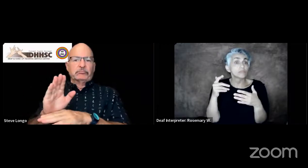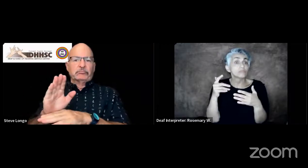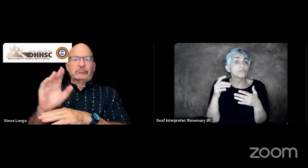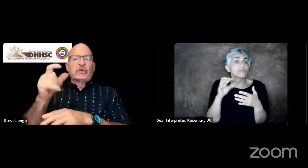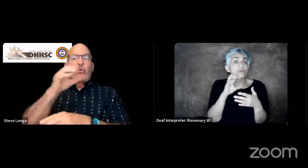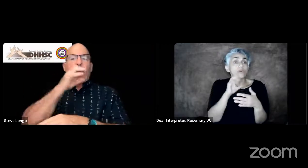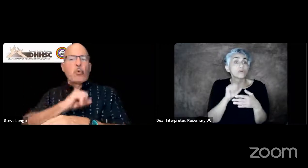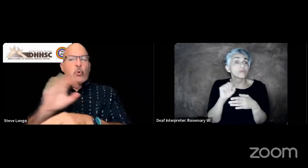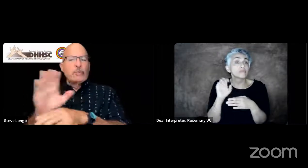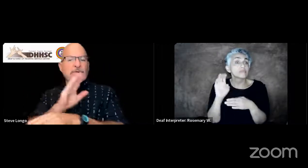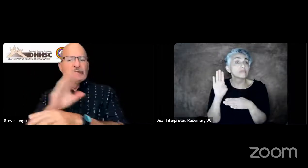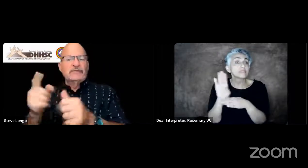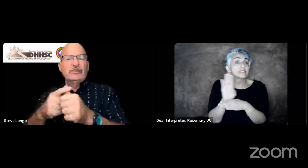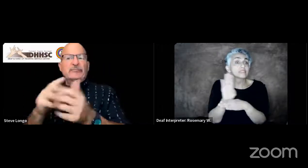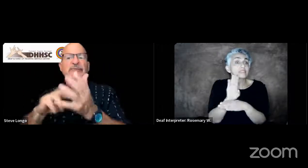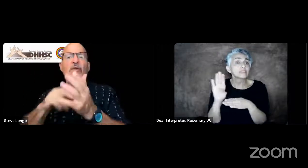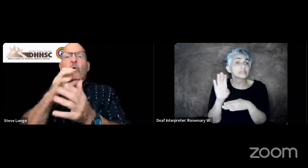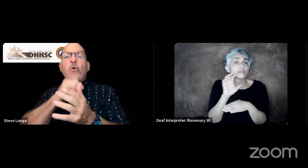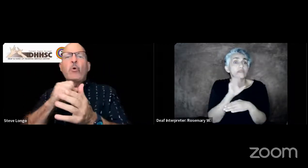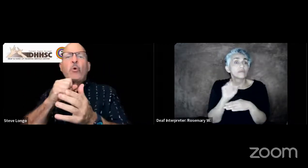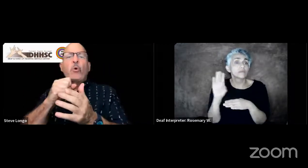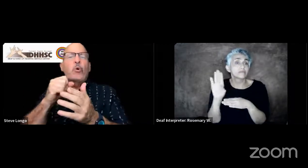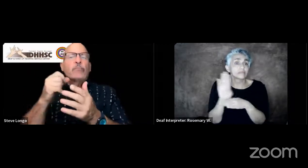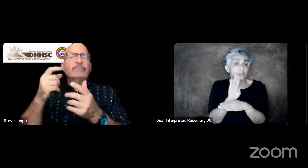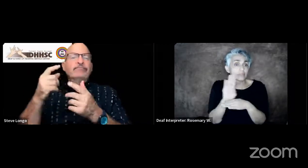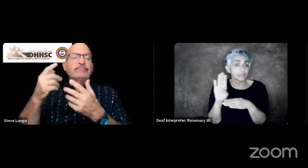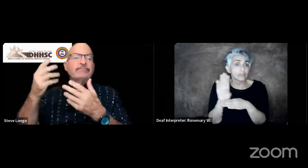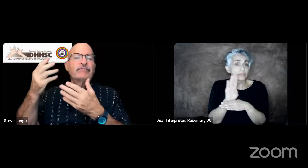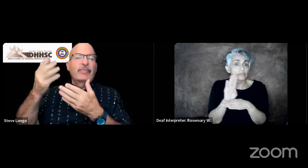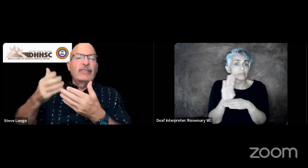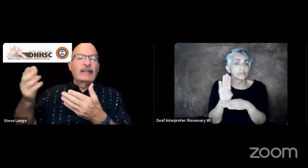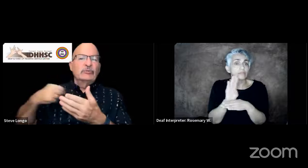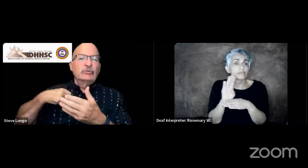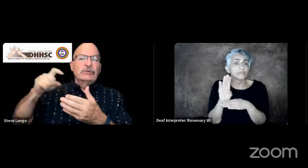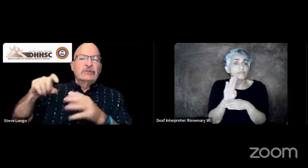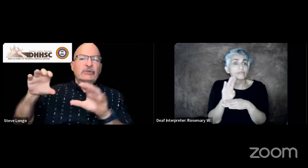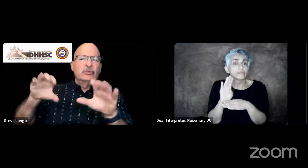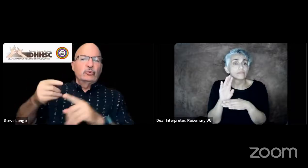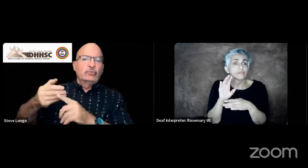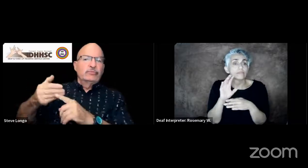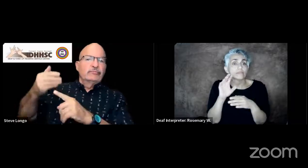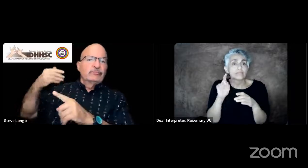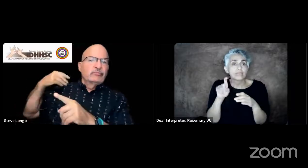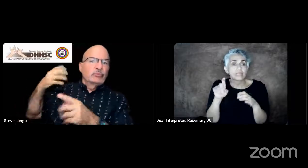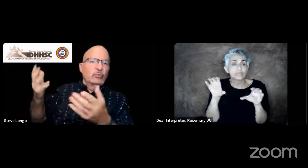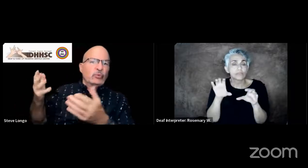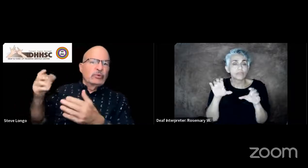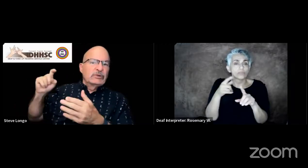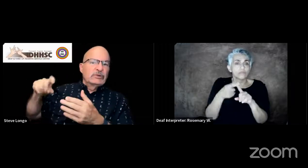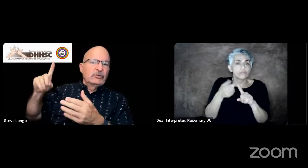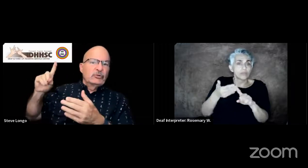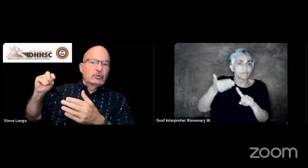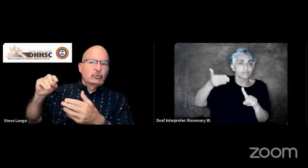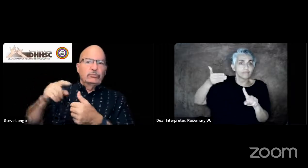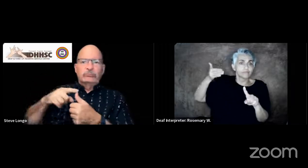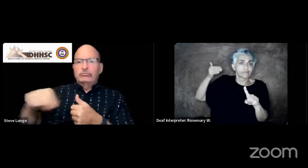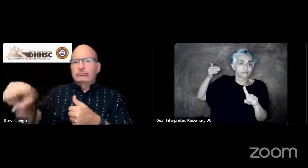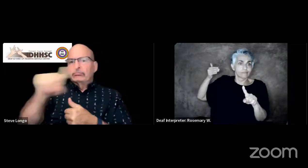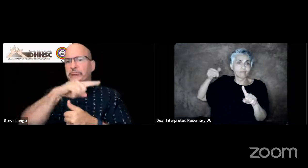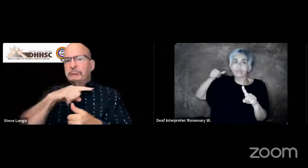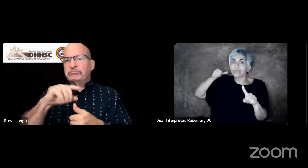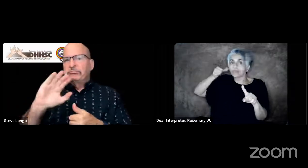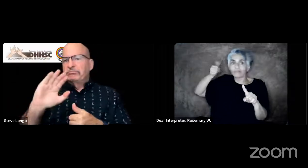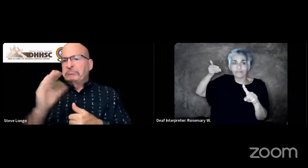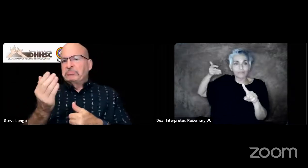Going to new business and old business. Old business relates to those things that